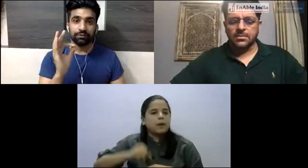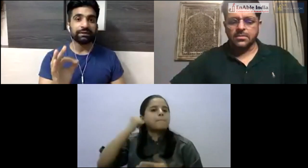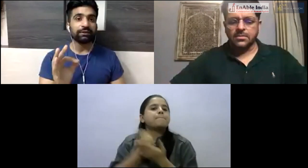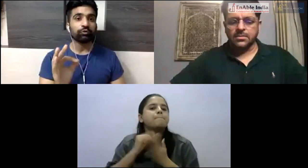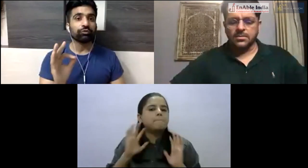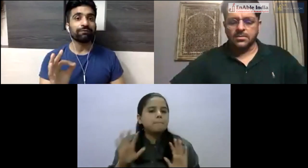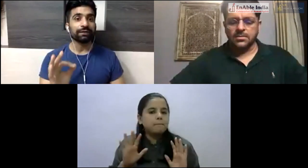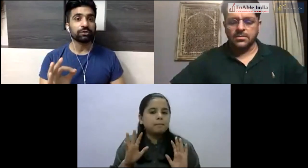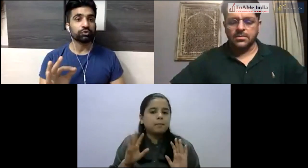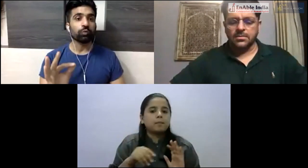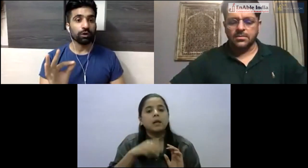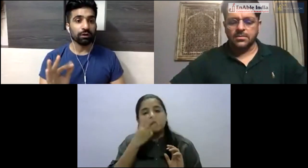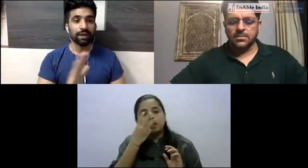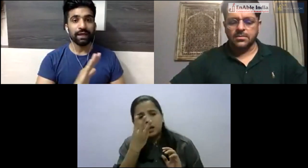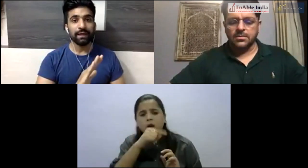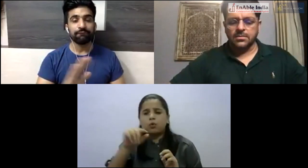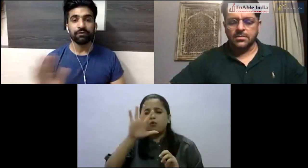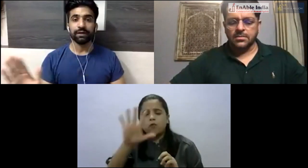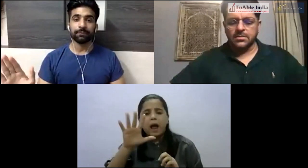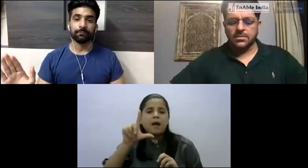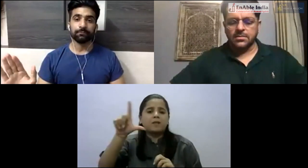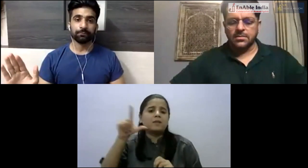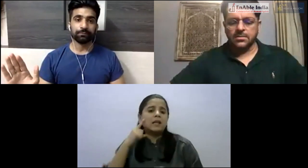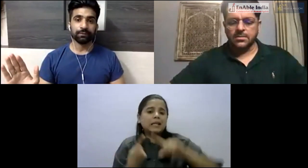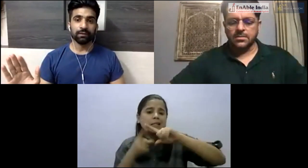consuming 3 to 5 liters of water every day